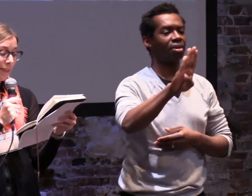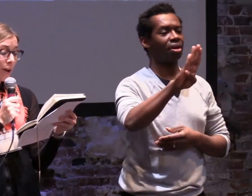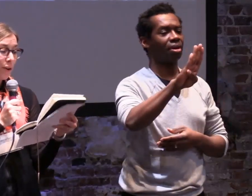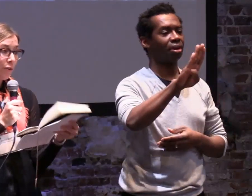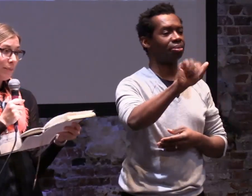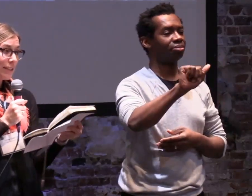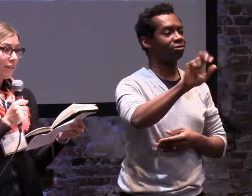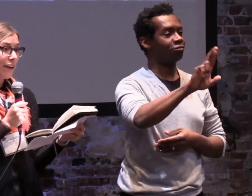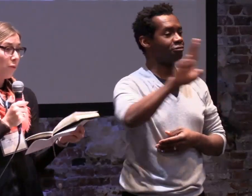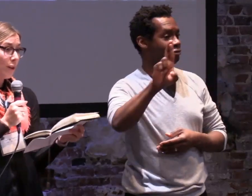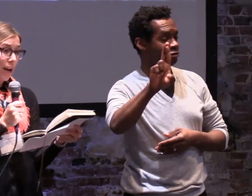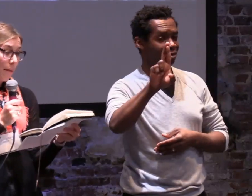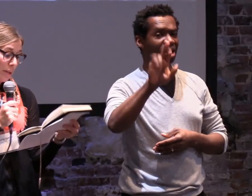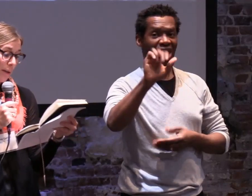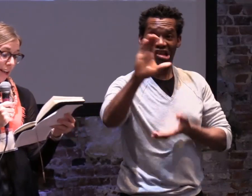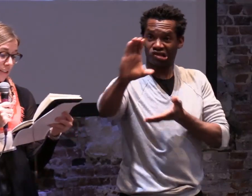without whom this event would not be possible.